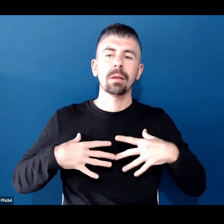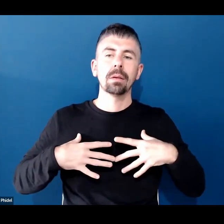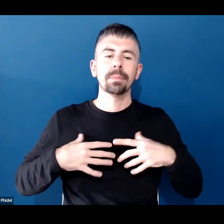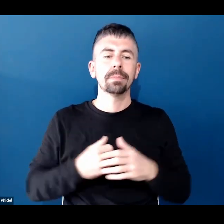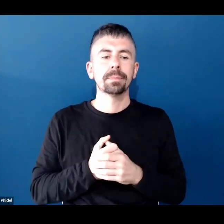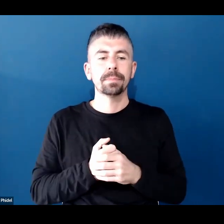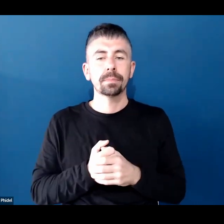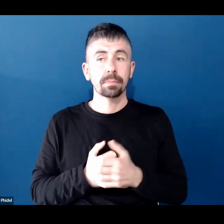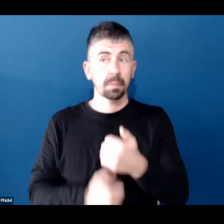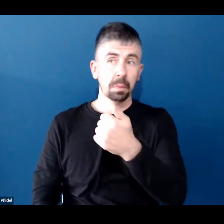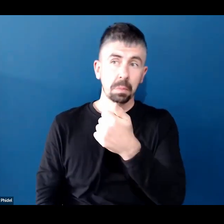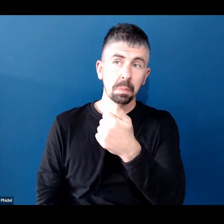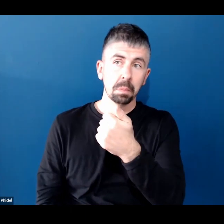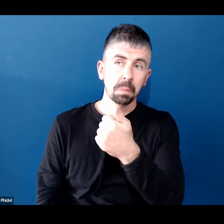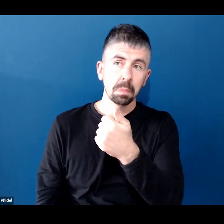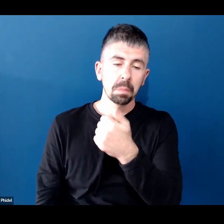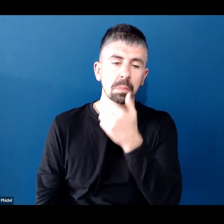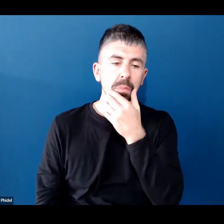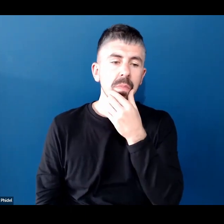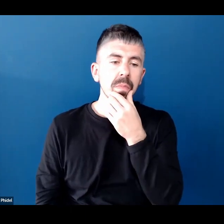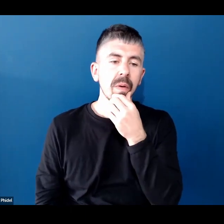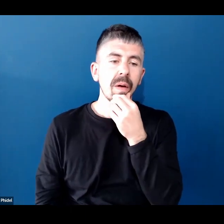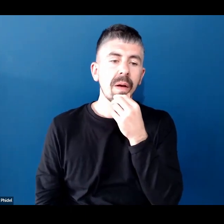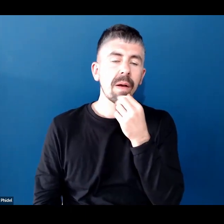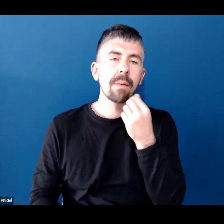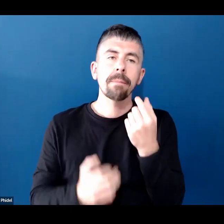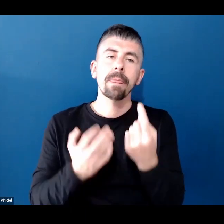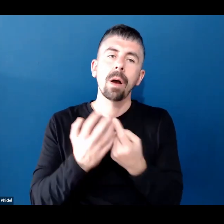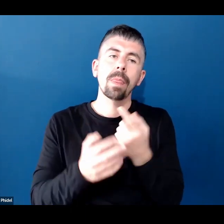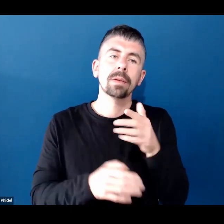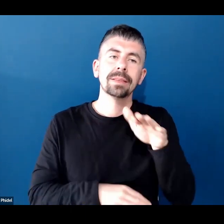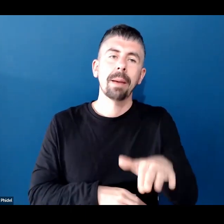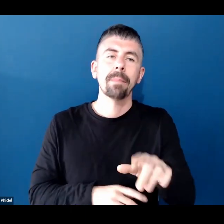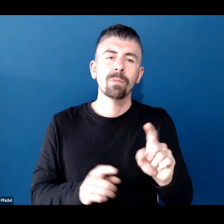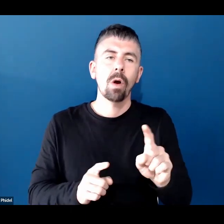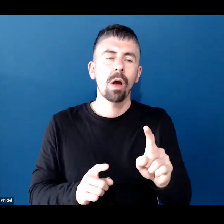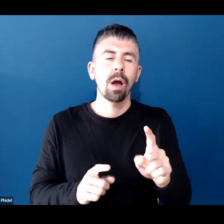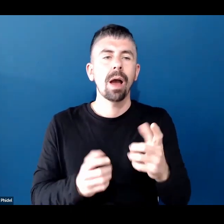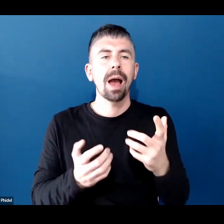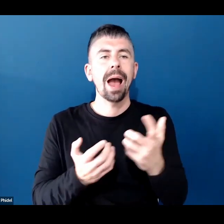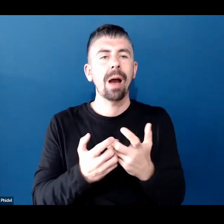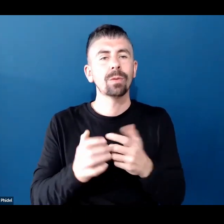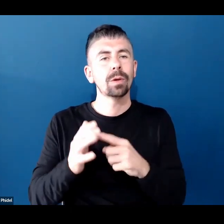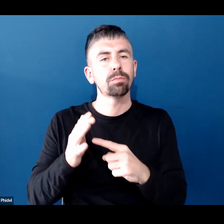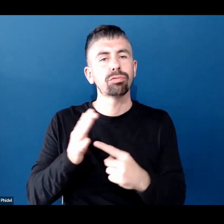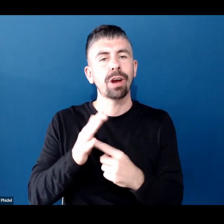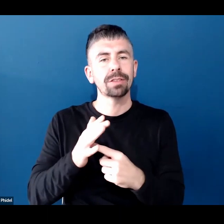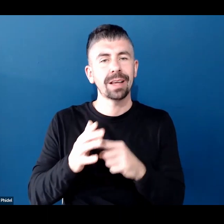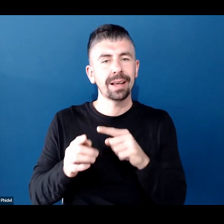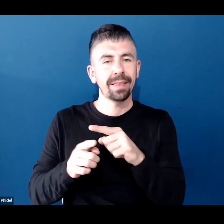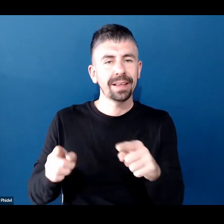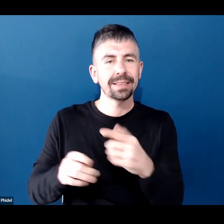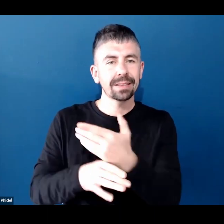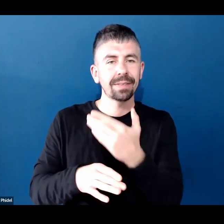that. I hear that. I guess that other key step, though, is, of course, the prioritization of, you know, how do these different activities contribute